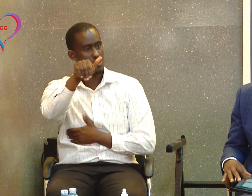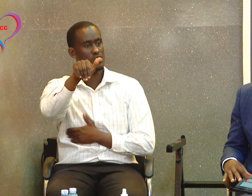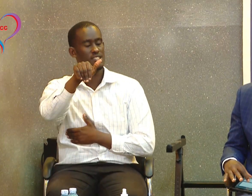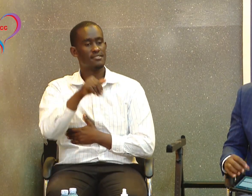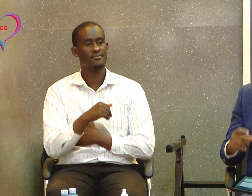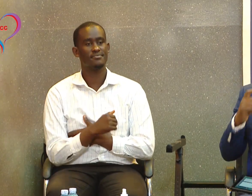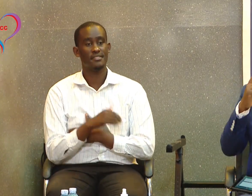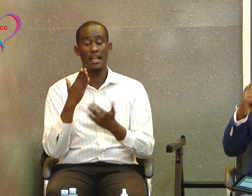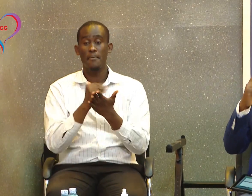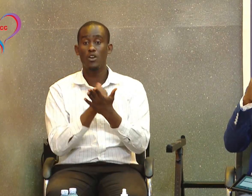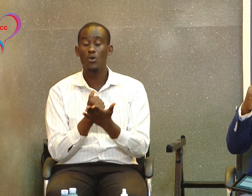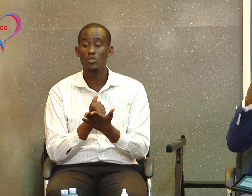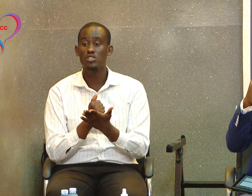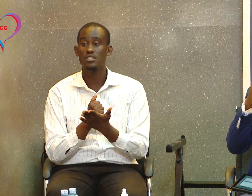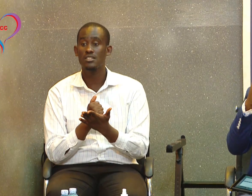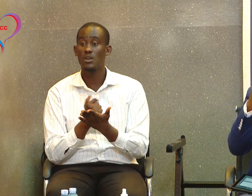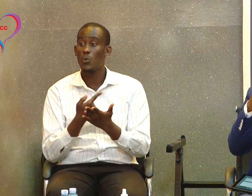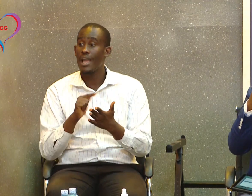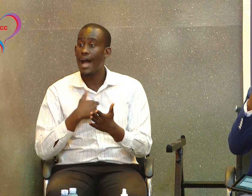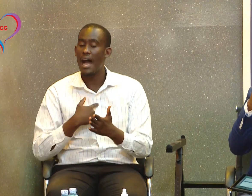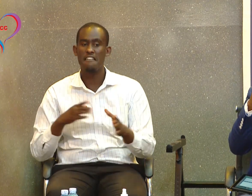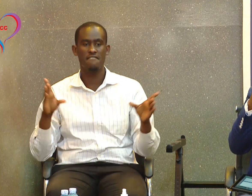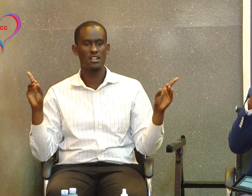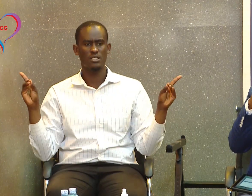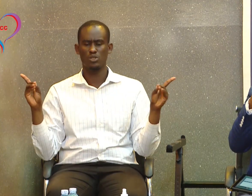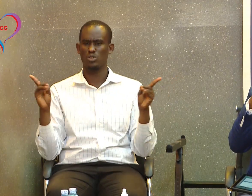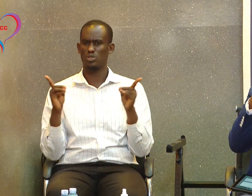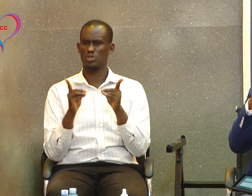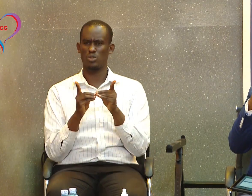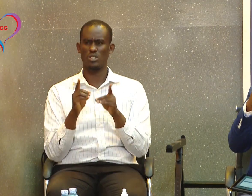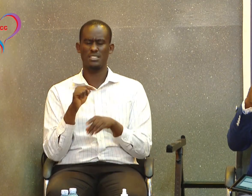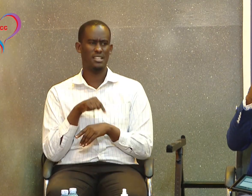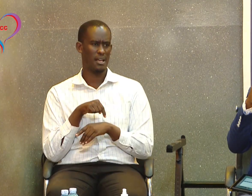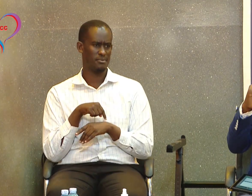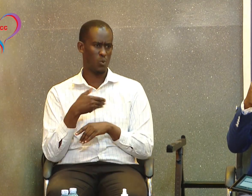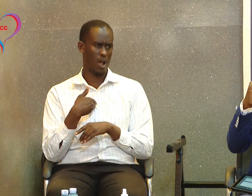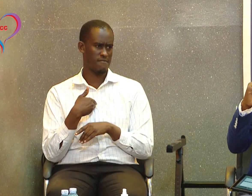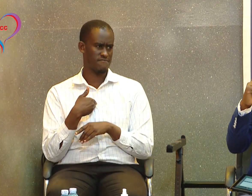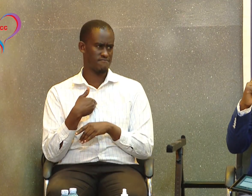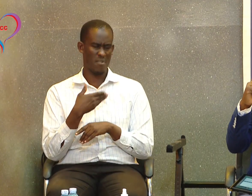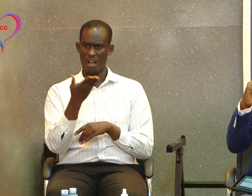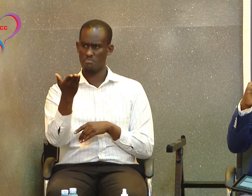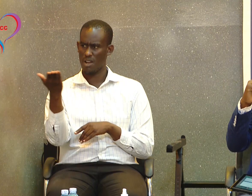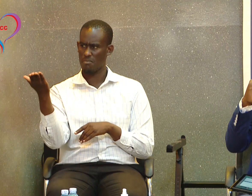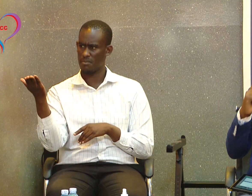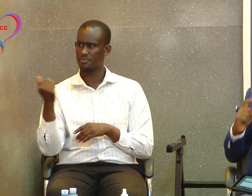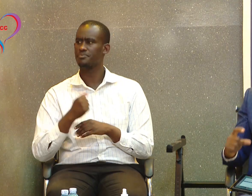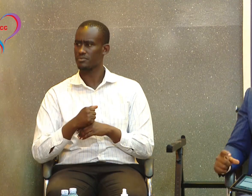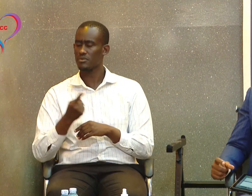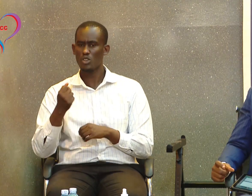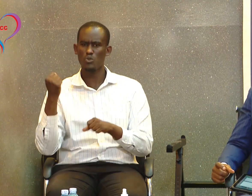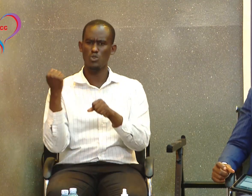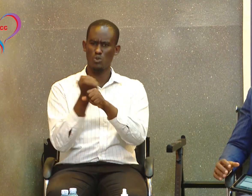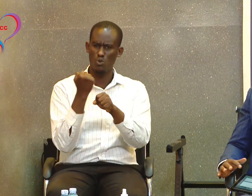Because you have a limited time to do that which you're supposed